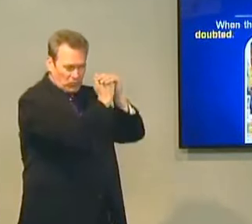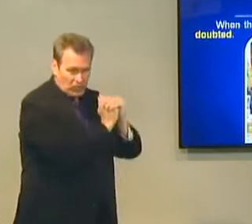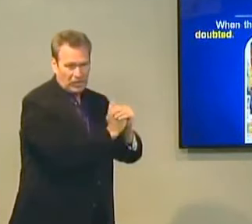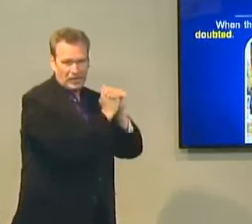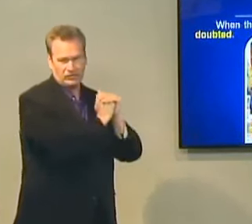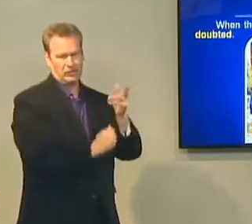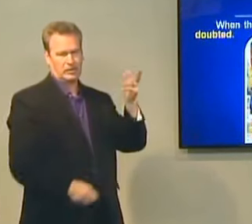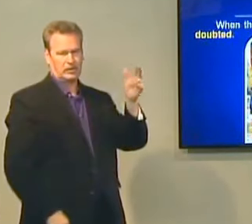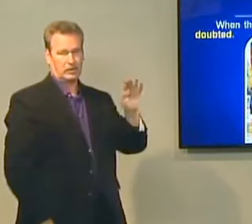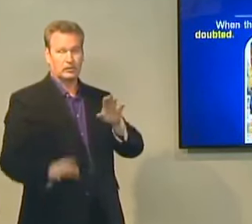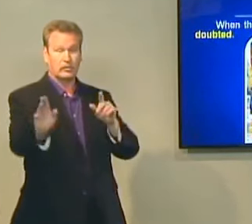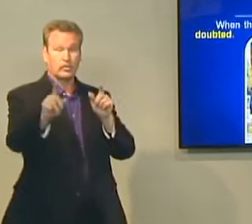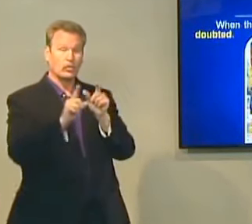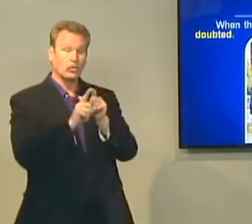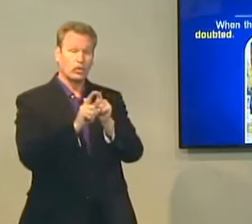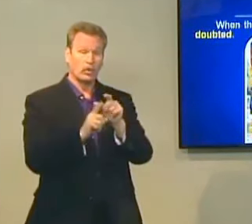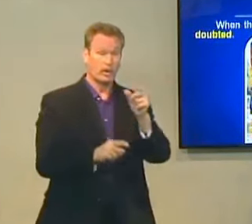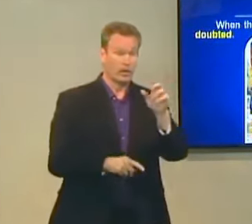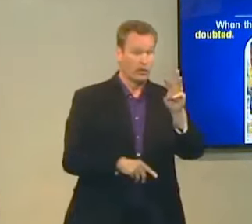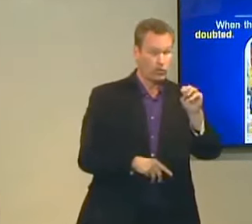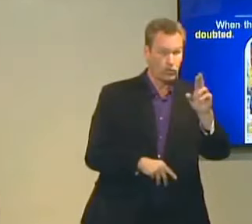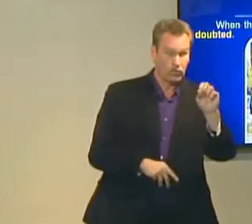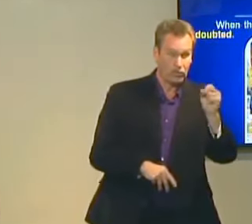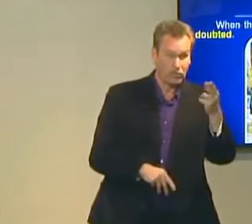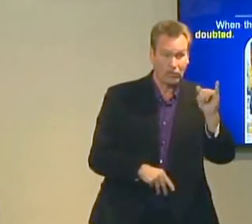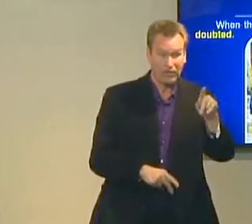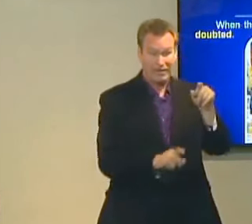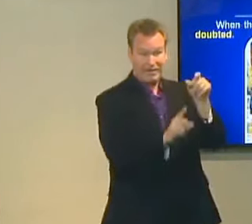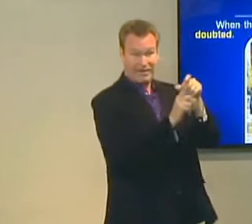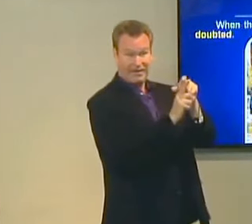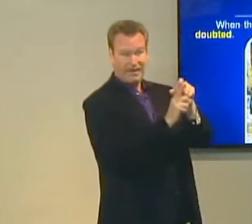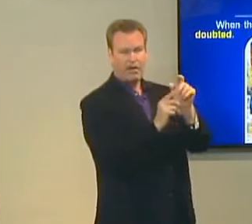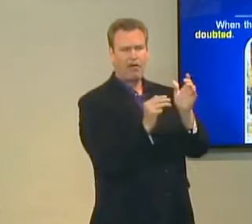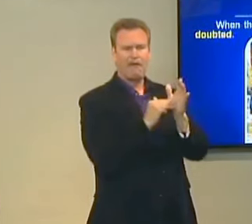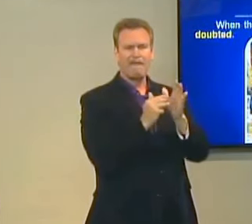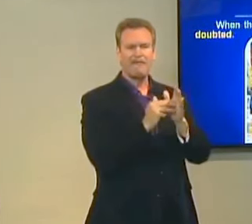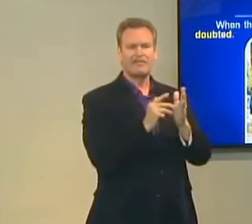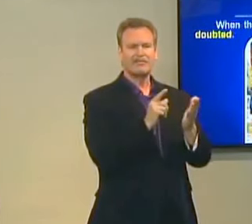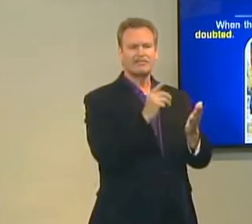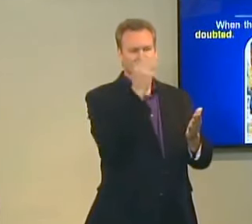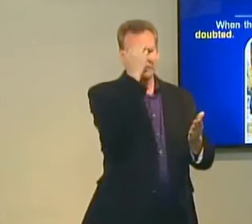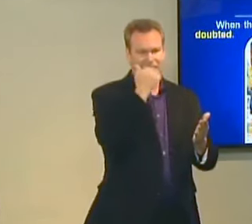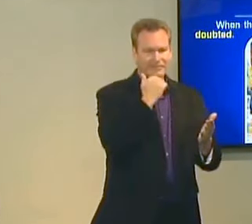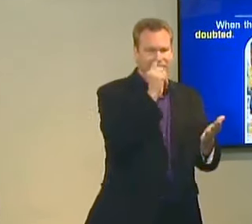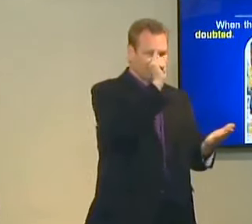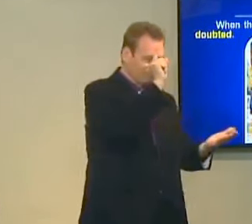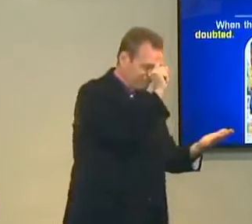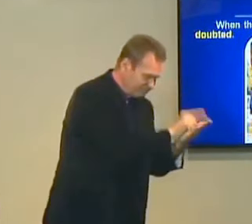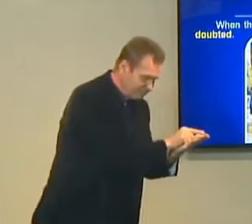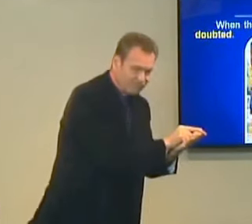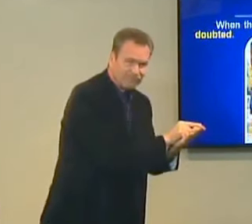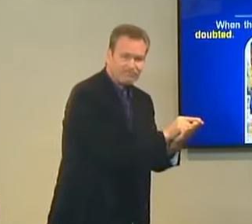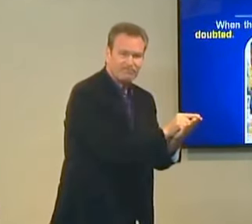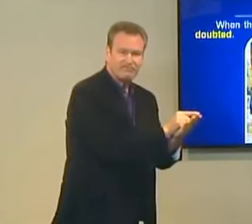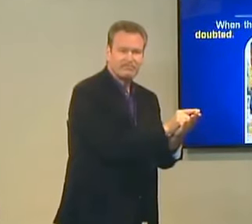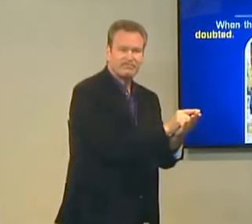So those of Jesus, there were those in the group that saw Jesus and believed in Him immediately. They fell